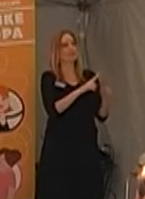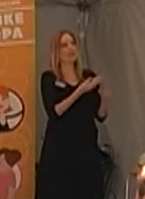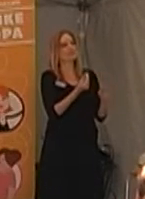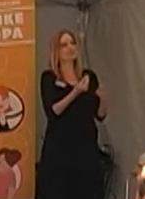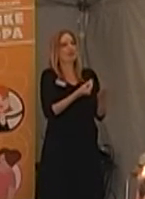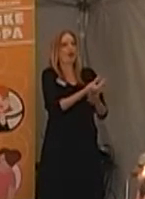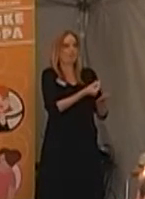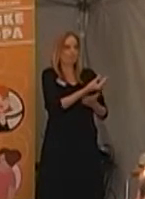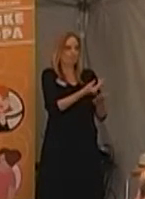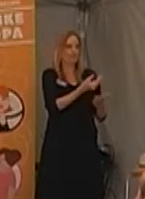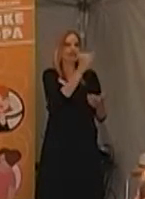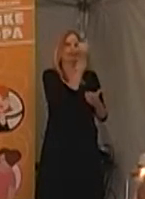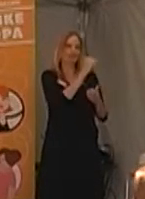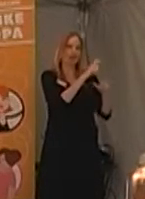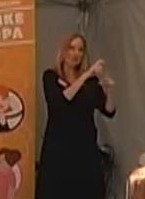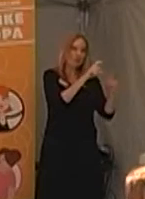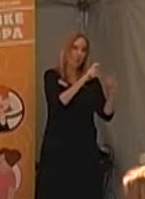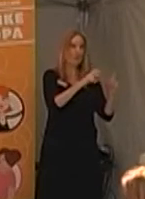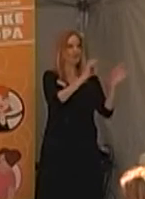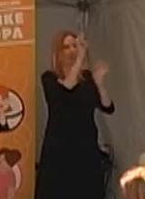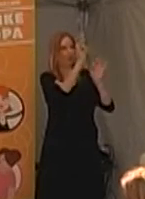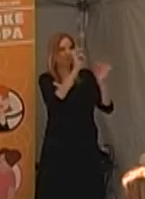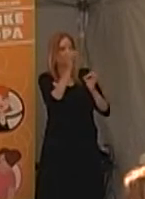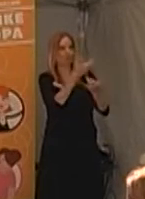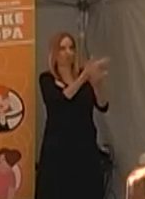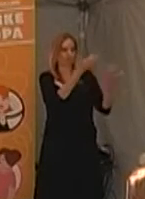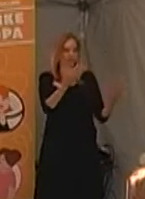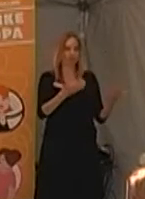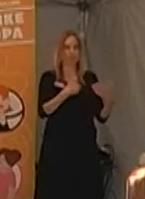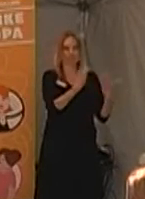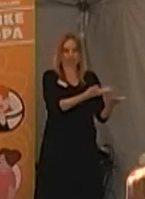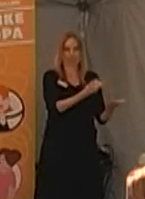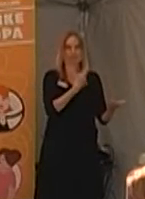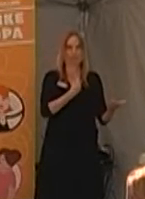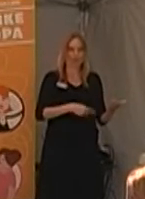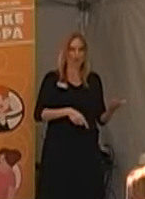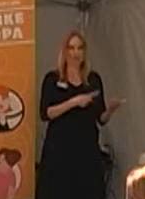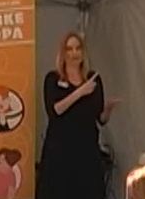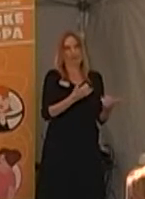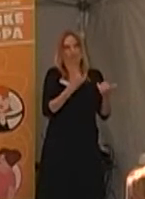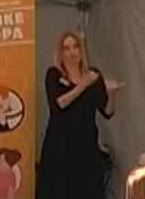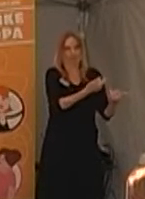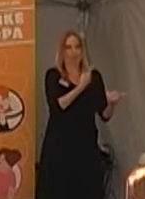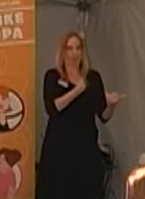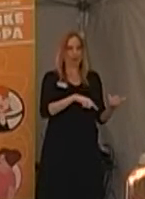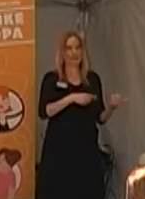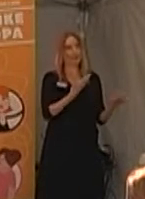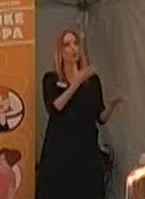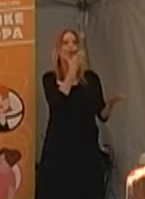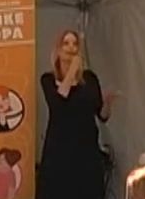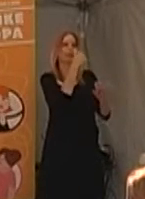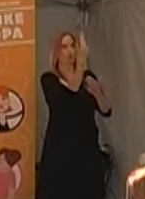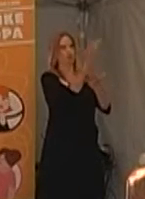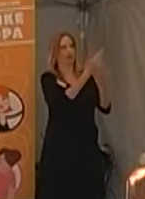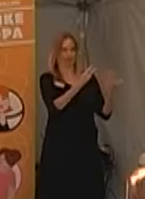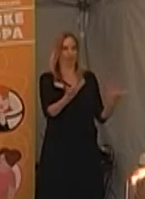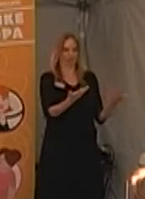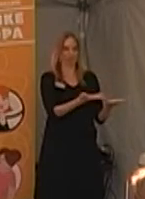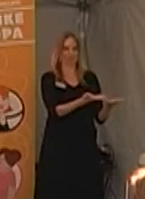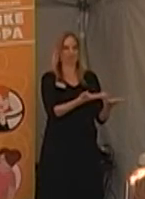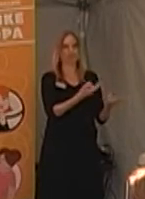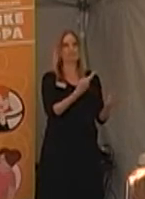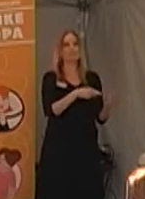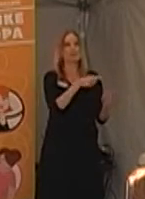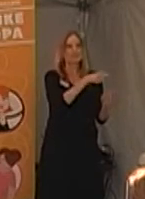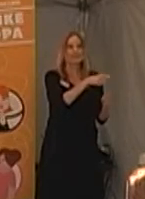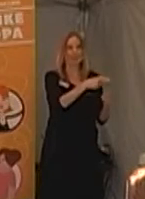public sculpture and architecture, and this fostered the real appreciation for the aesthetics that we all think about around Denmark